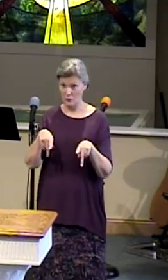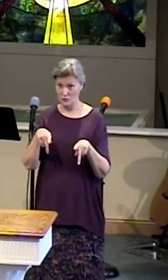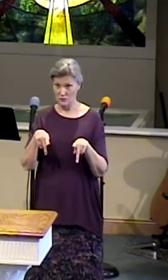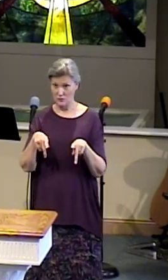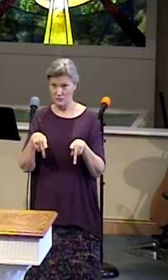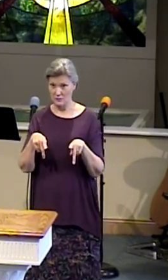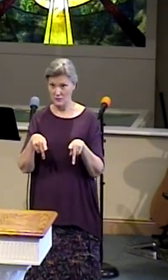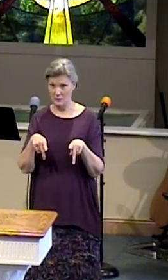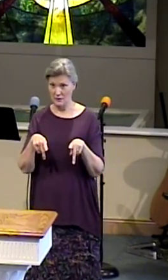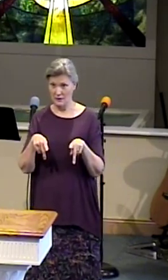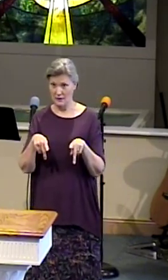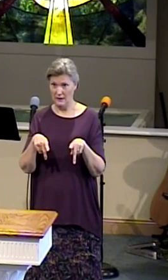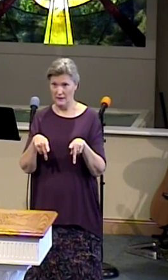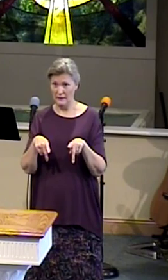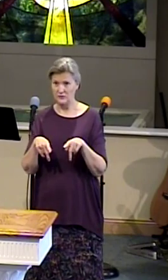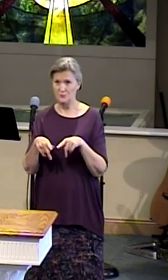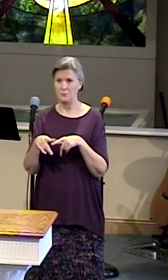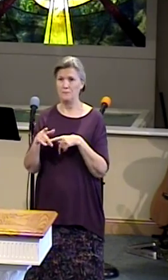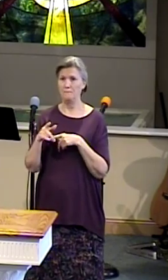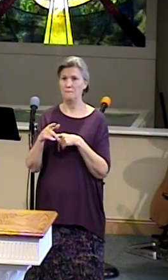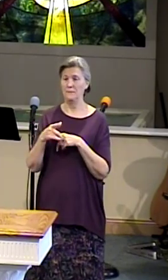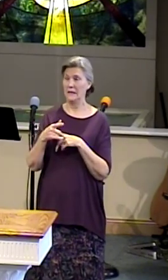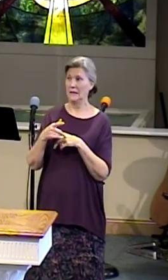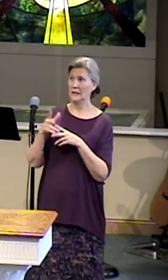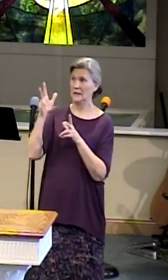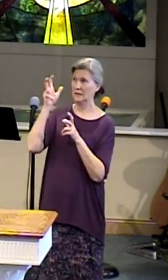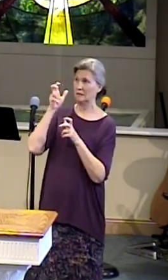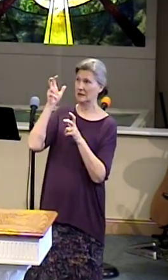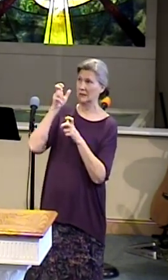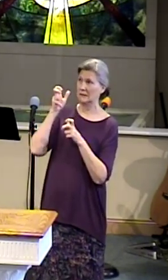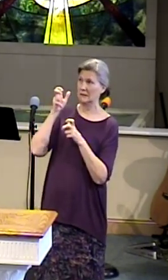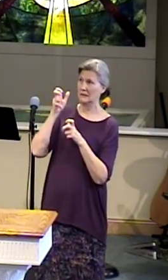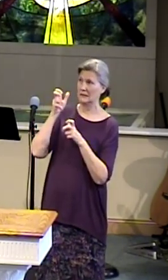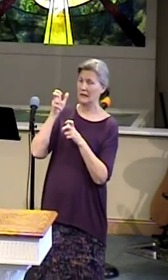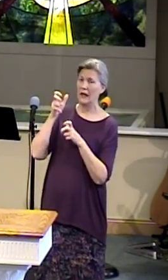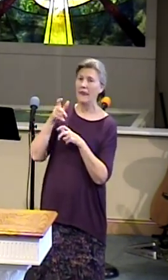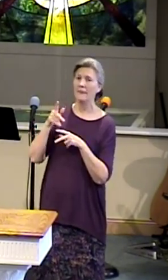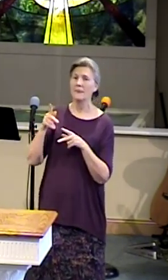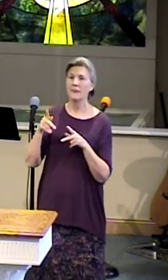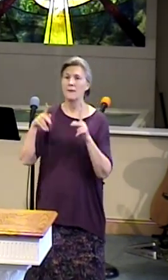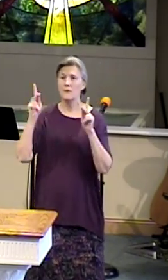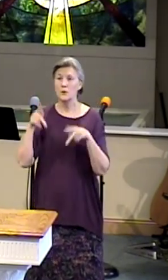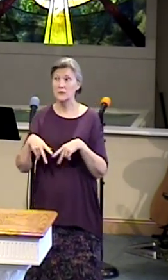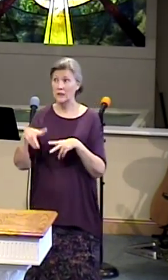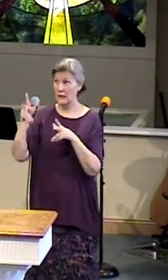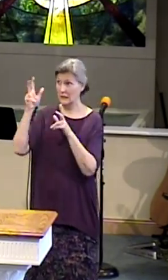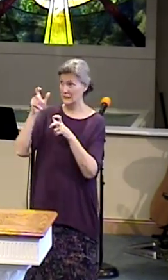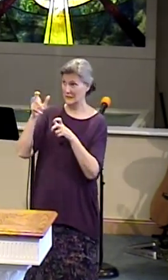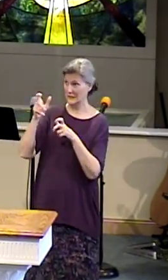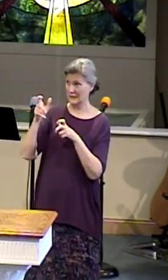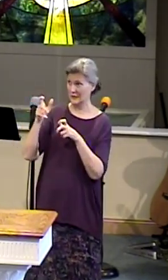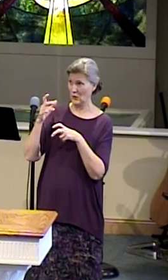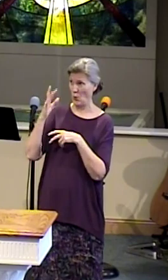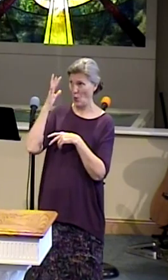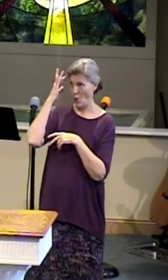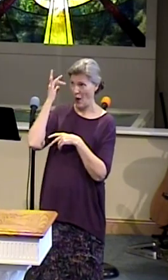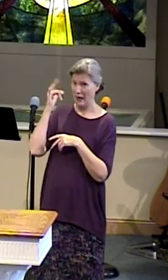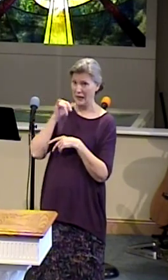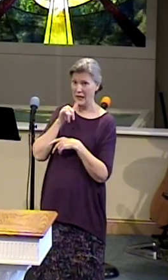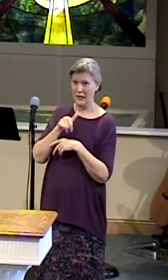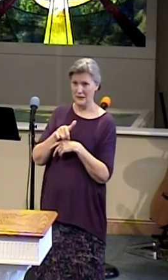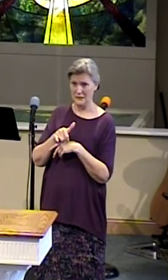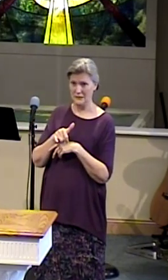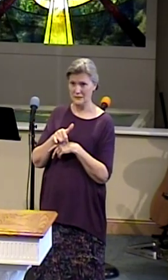to. He asked the question. Here is an opportunity for me to step forward in